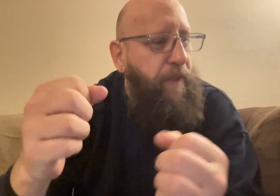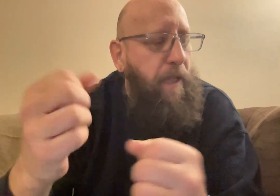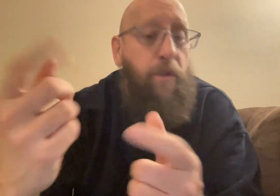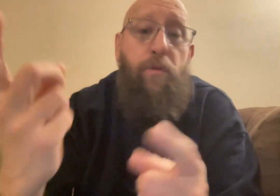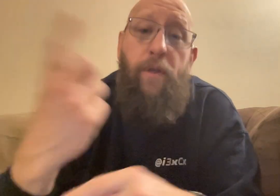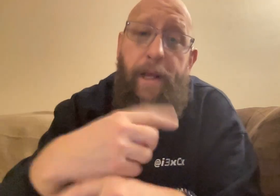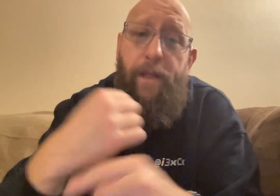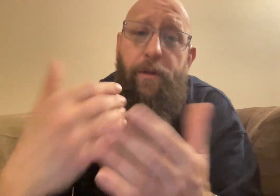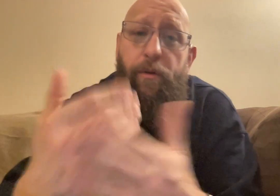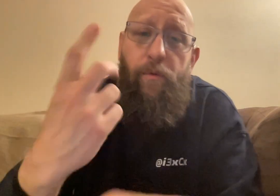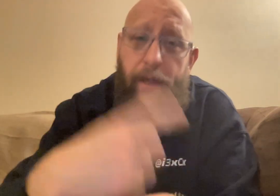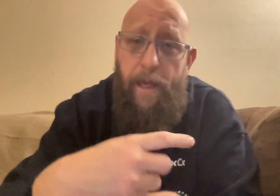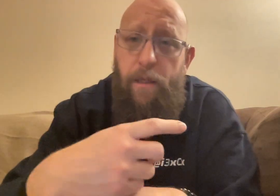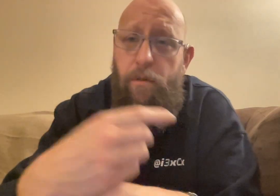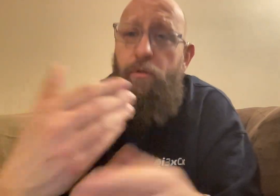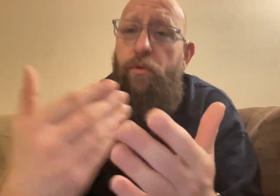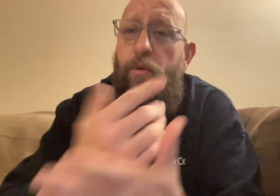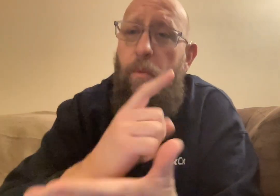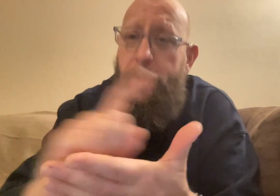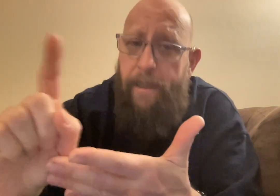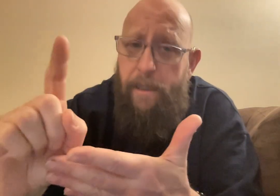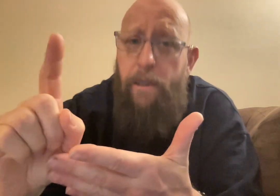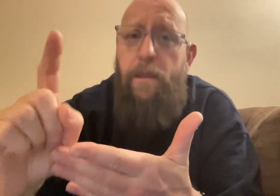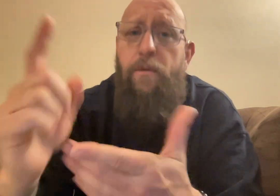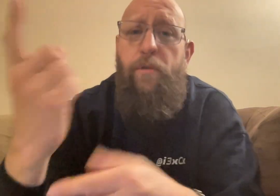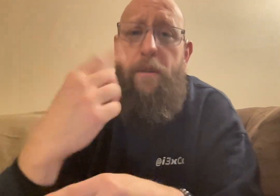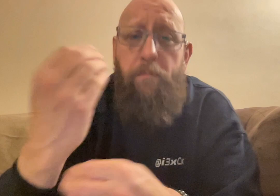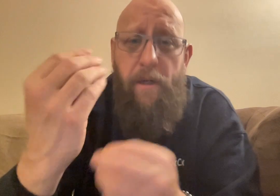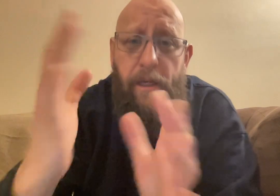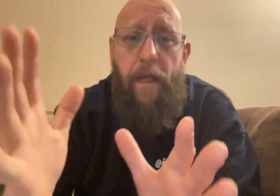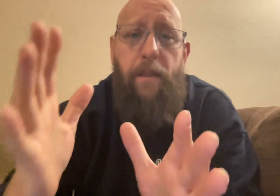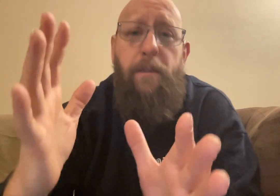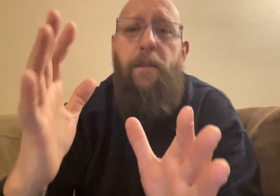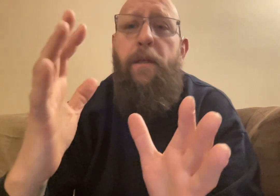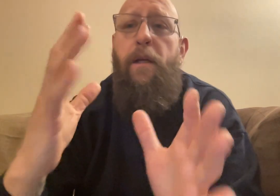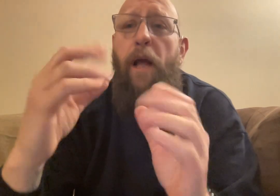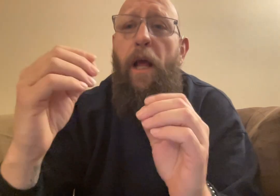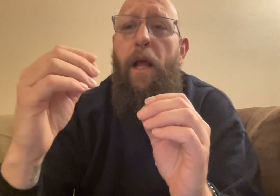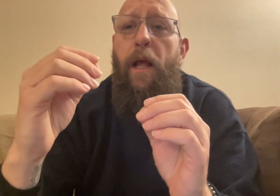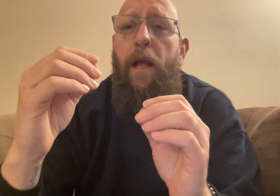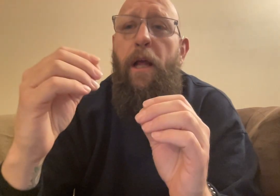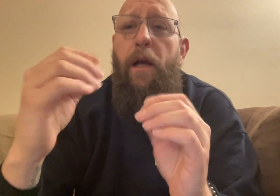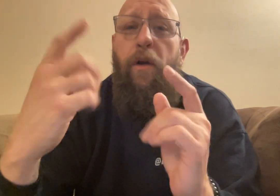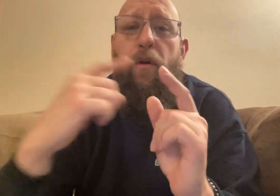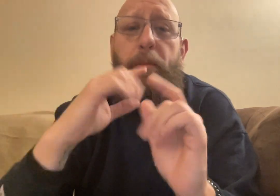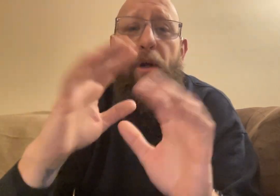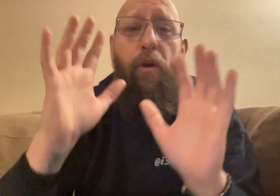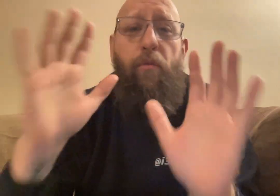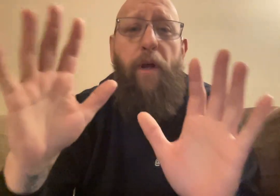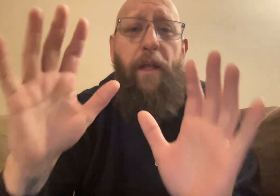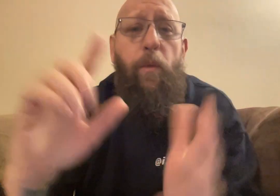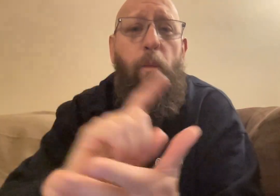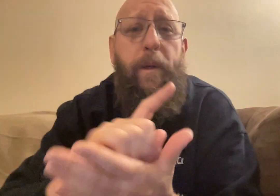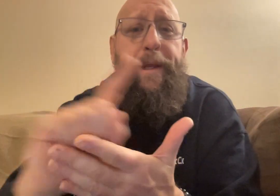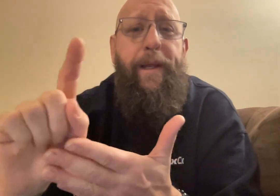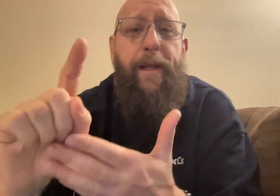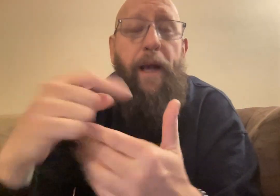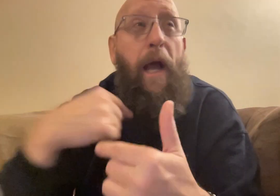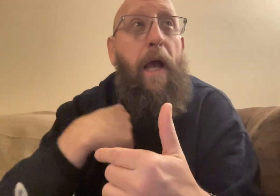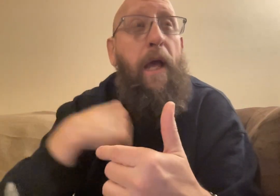Yeah, today's a new day, new week. Today's Monday, and gonna be a great week. I